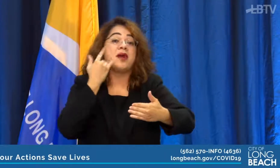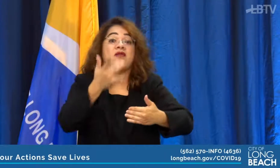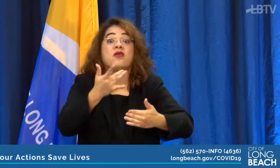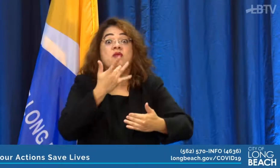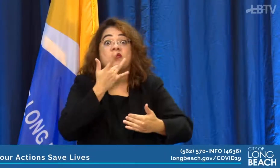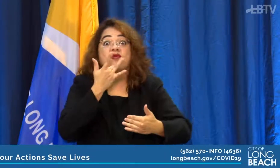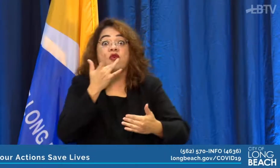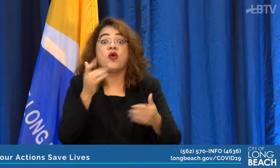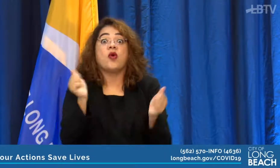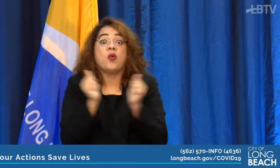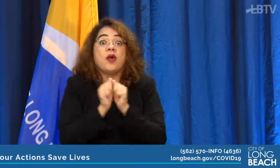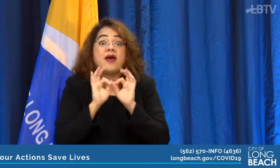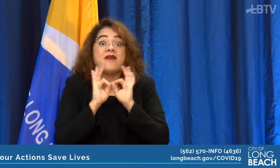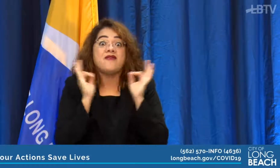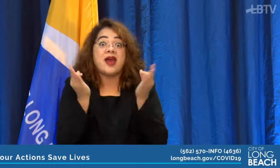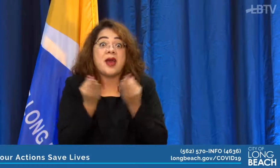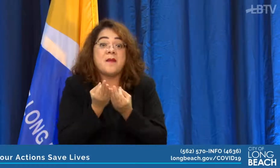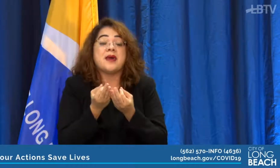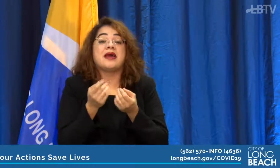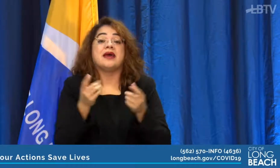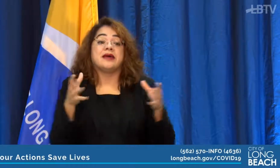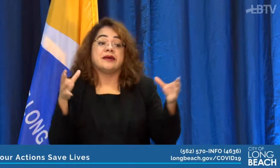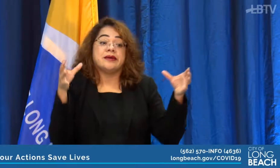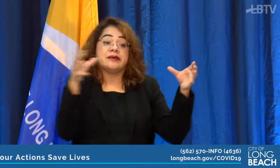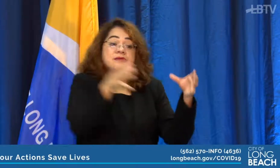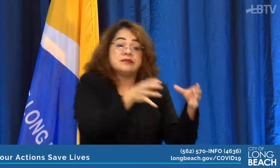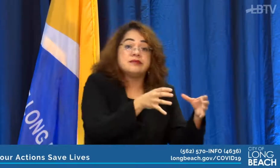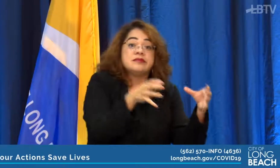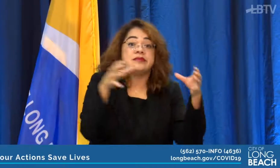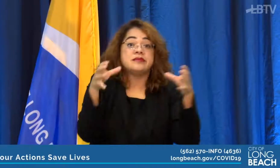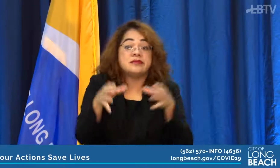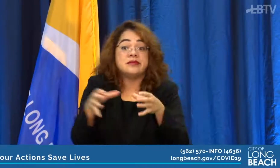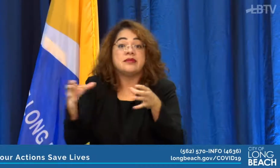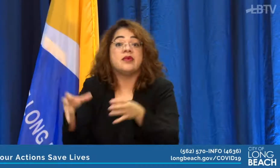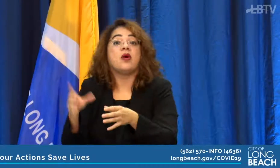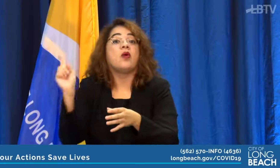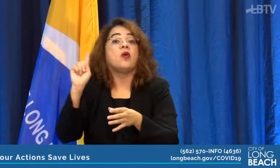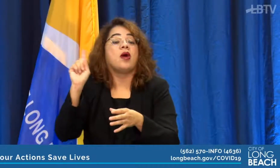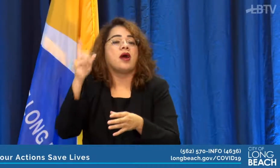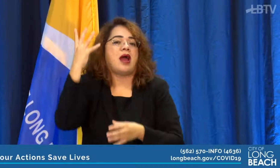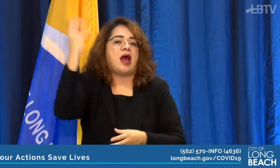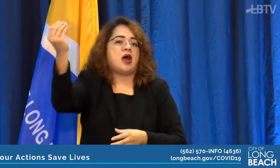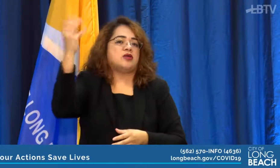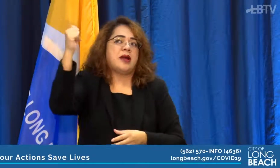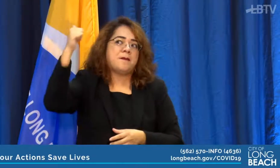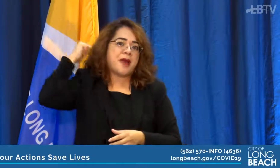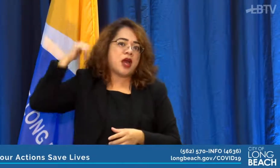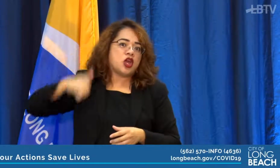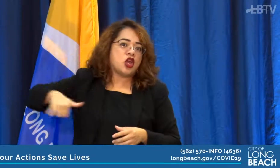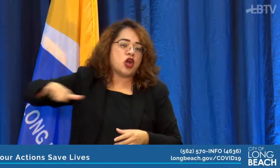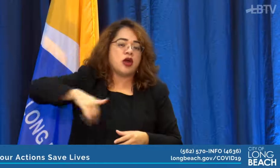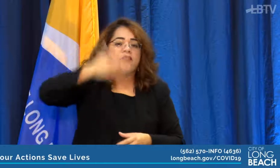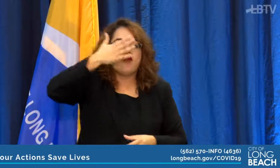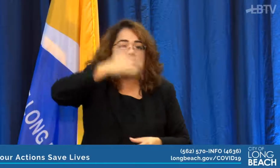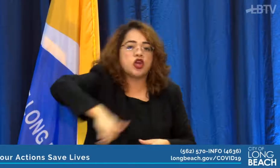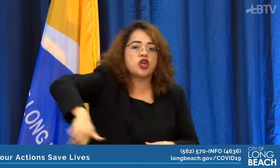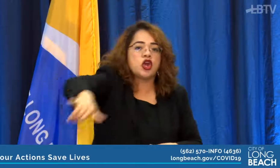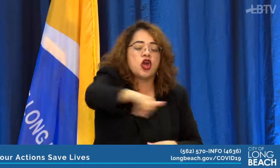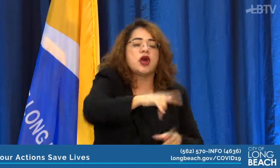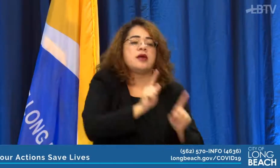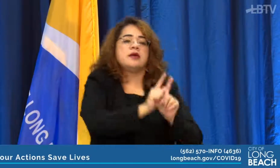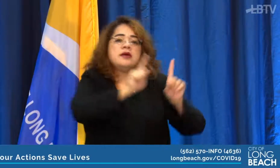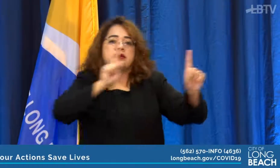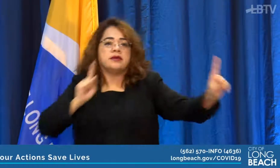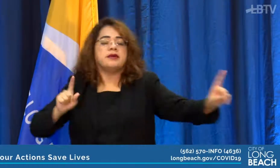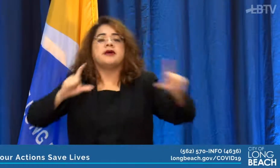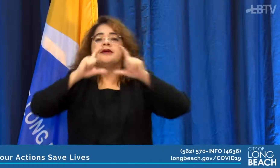members that are not in your household, that you do so outside, that you do so with your 6 feet distancing and keeping your mask